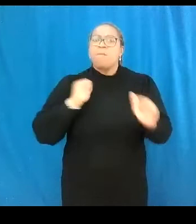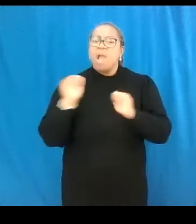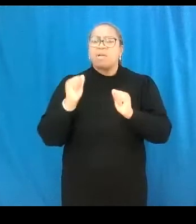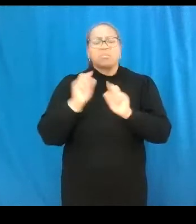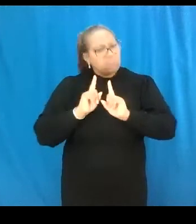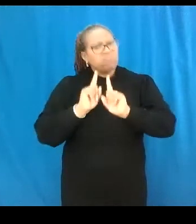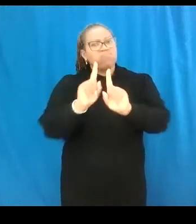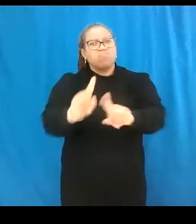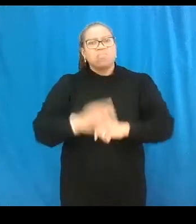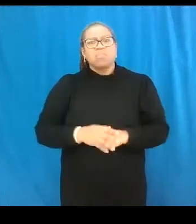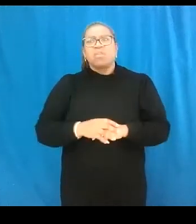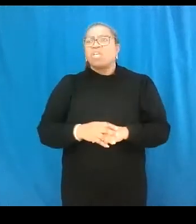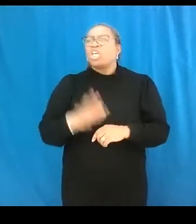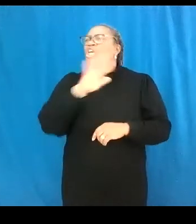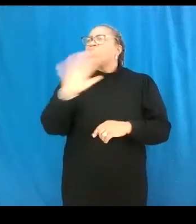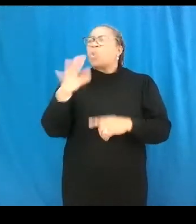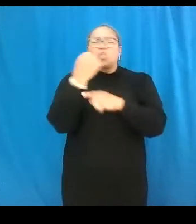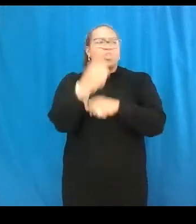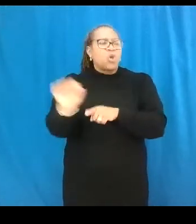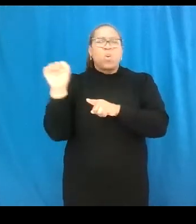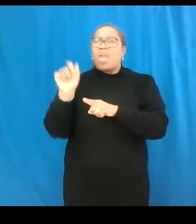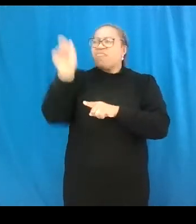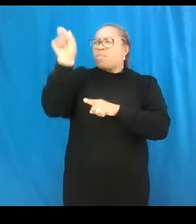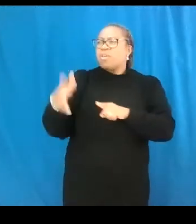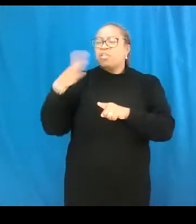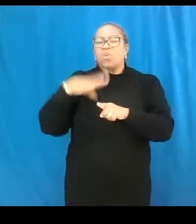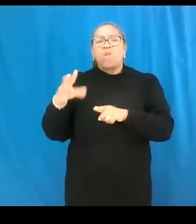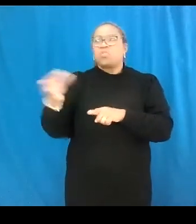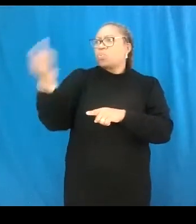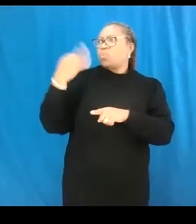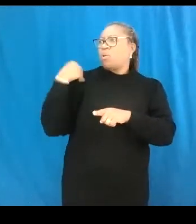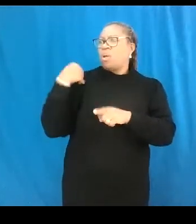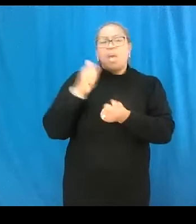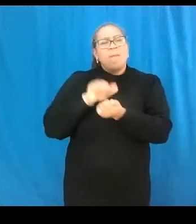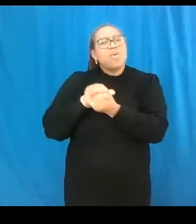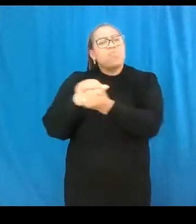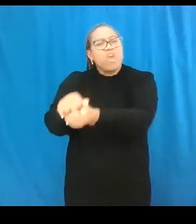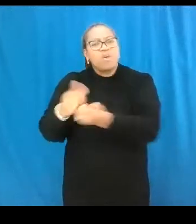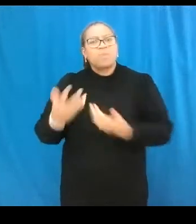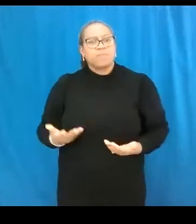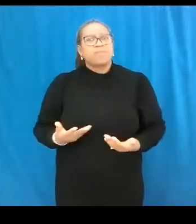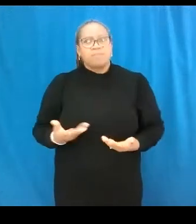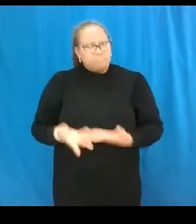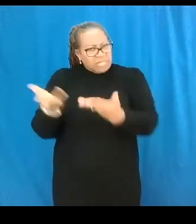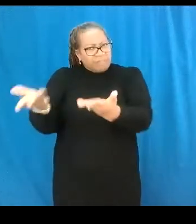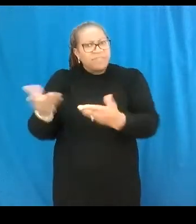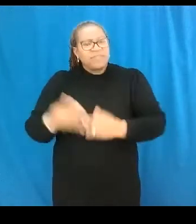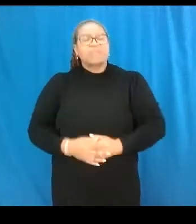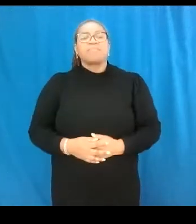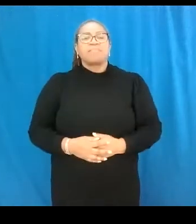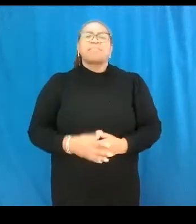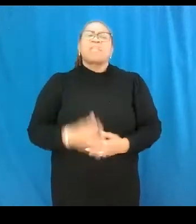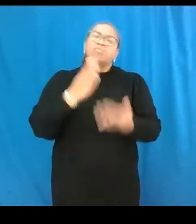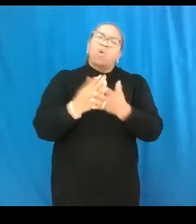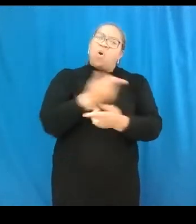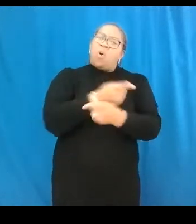turn away from the one who wants to borrow from you. So many of us will be familiar with some of these words. And in the